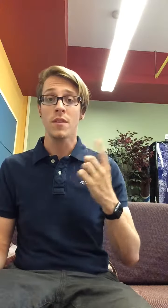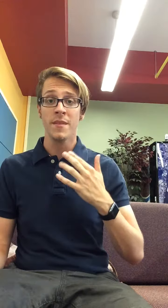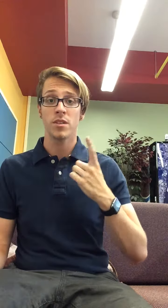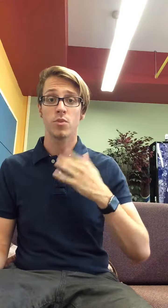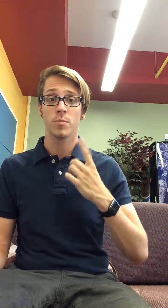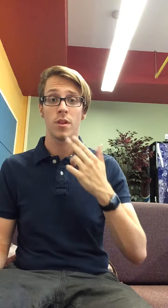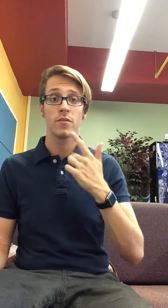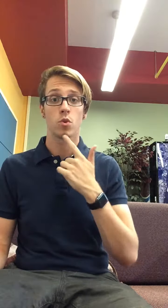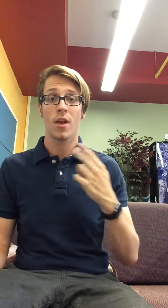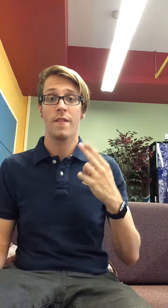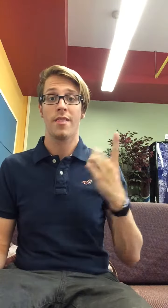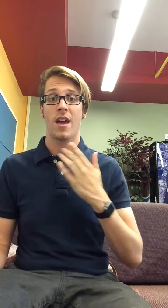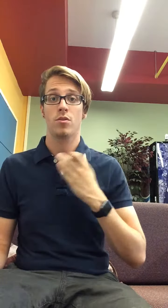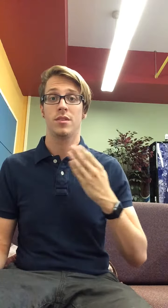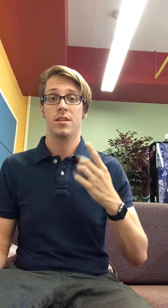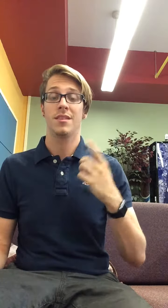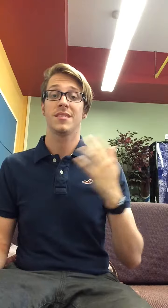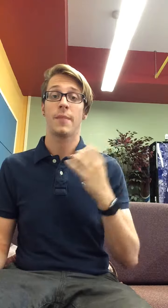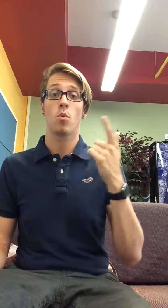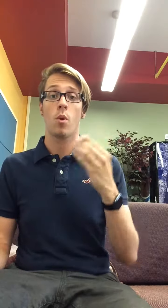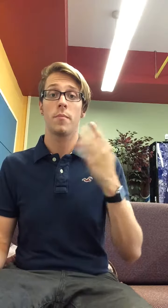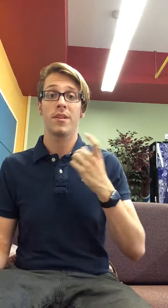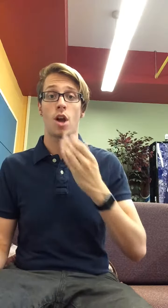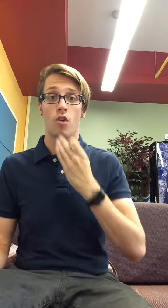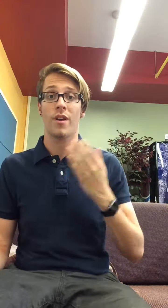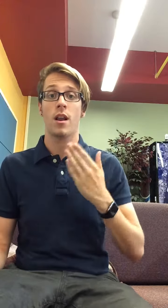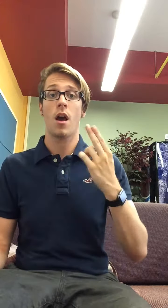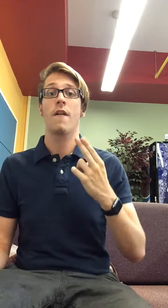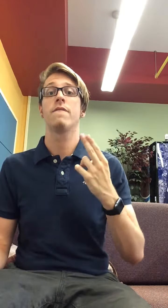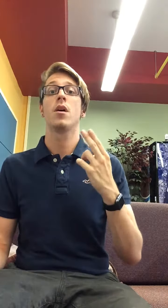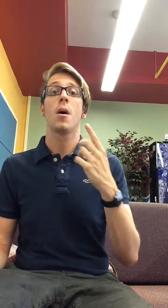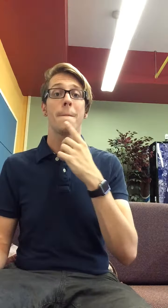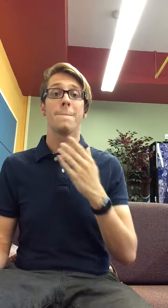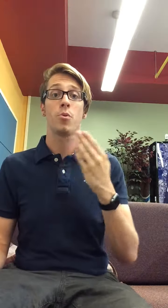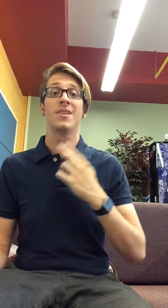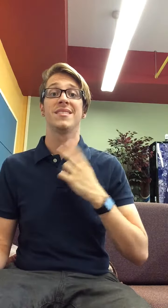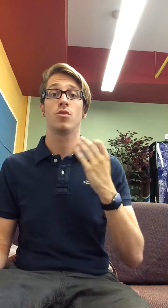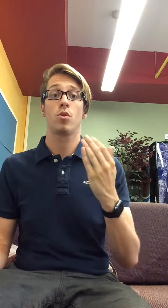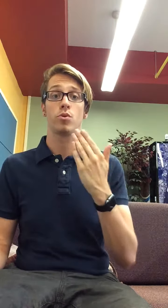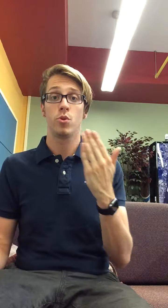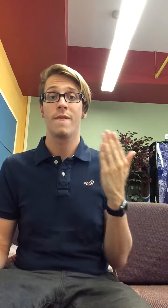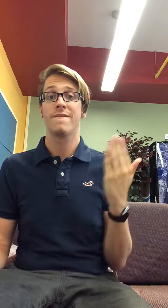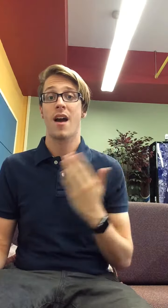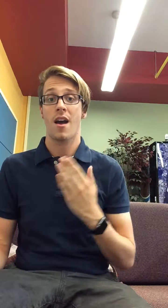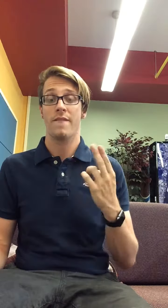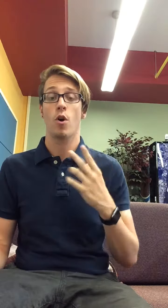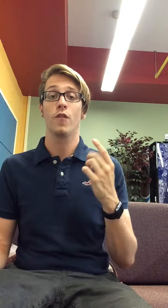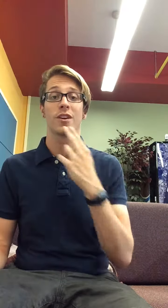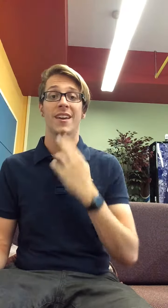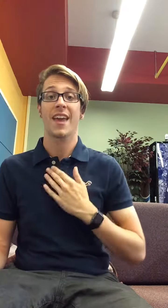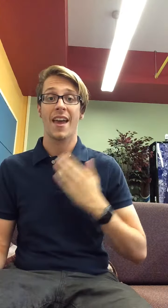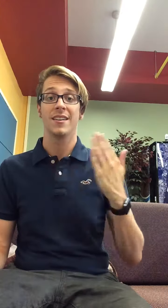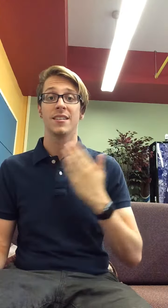$12,000 times 1 plus our rate of 0.025 over k, the number of times compounded per